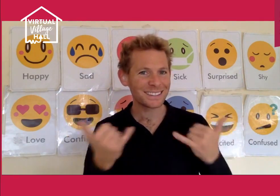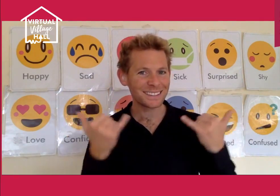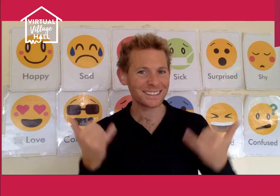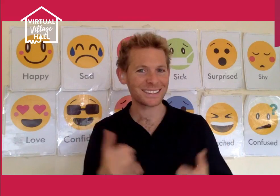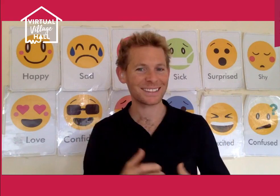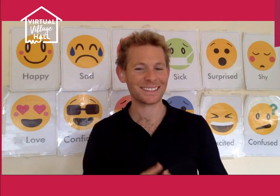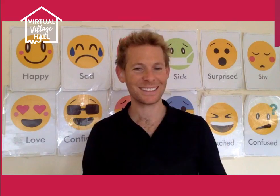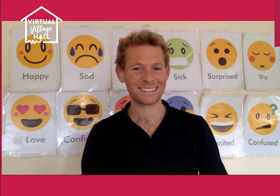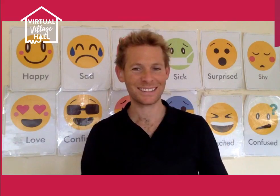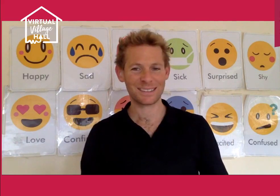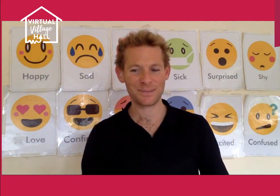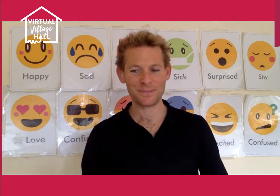party.